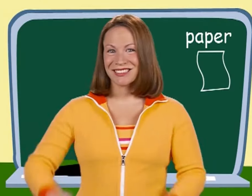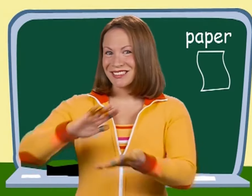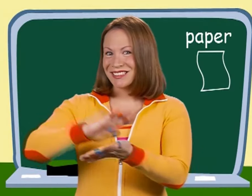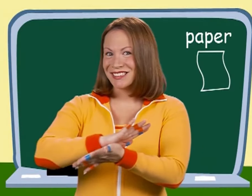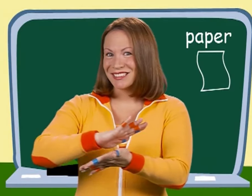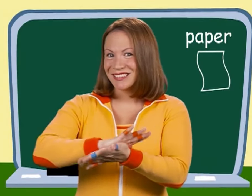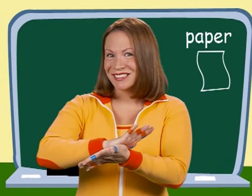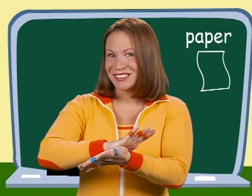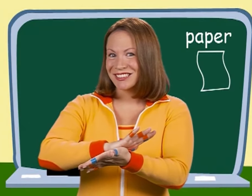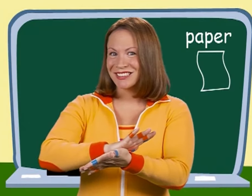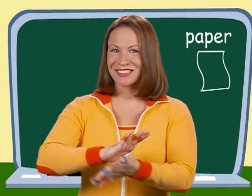Let's sign paper.